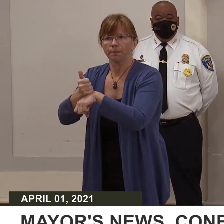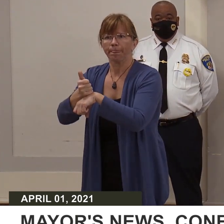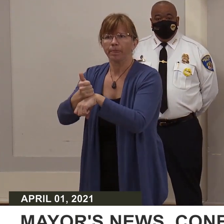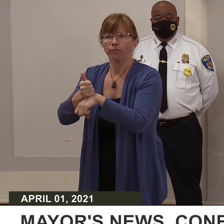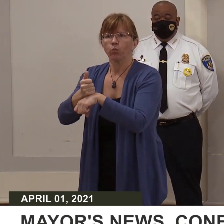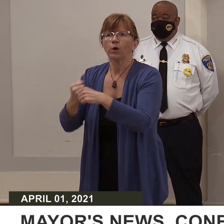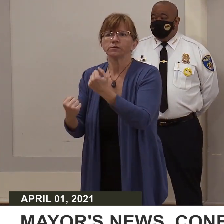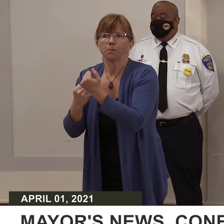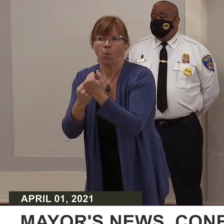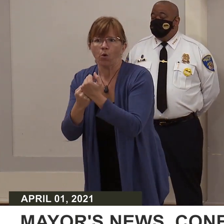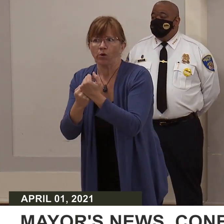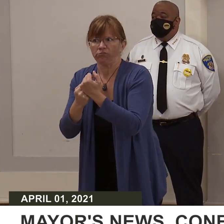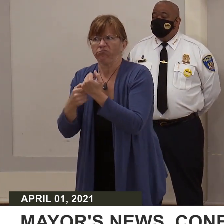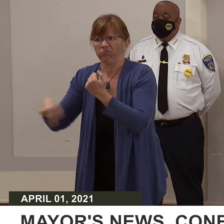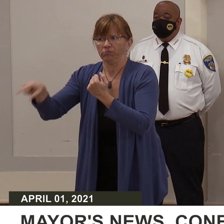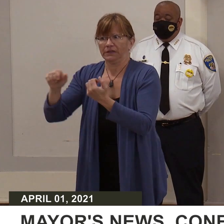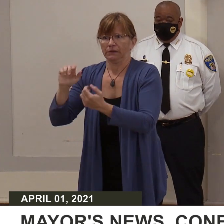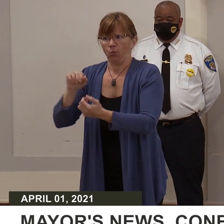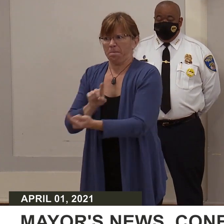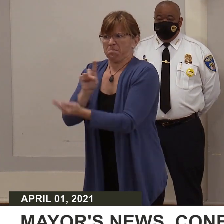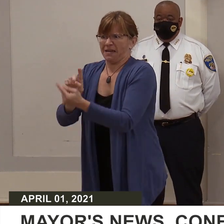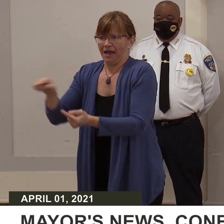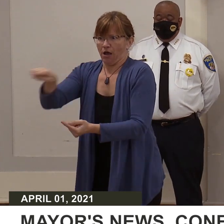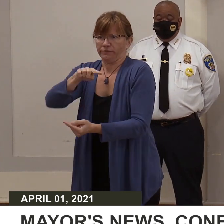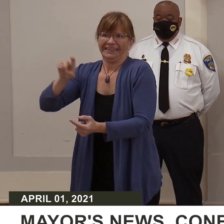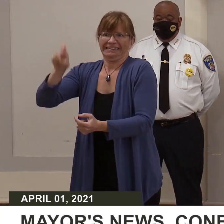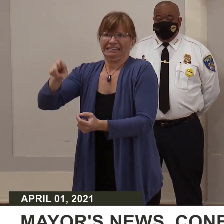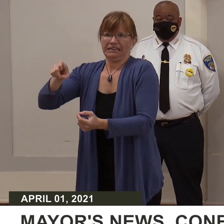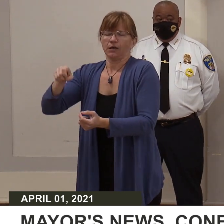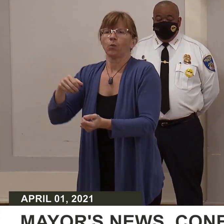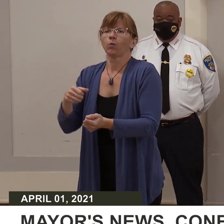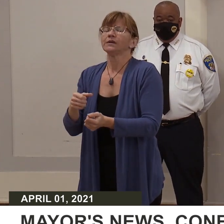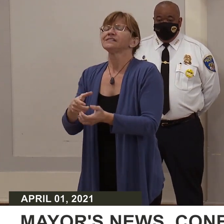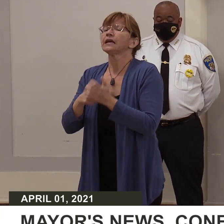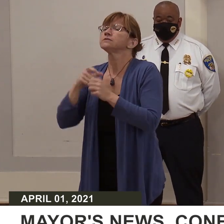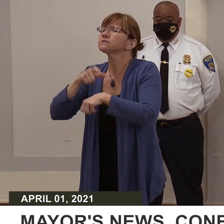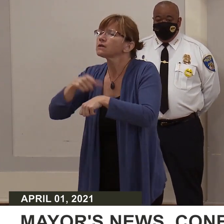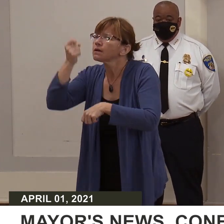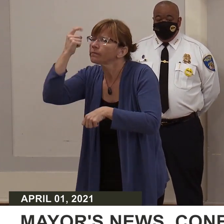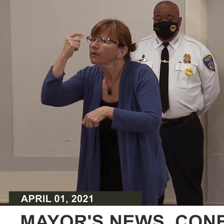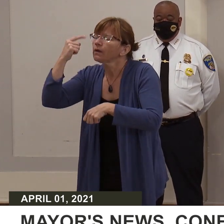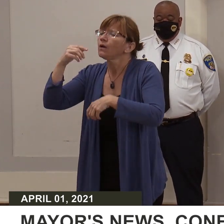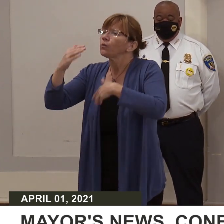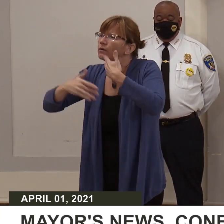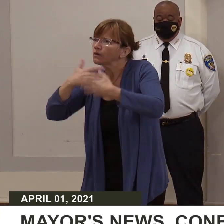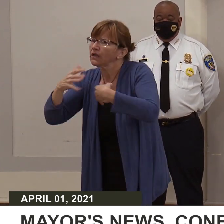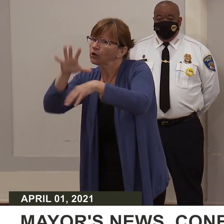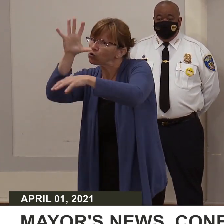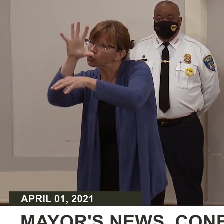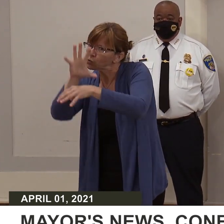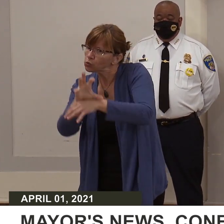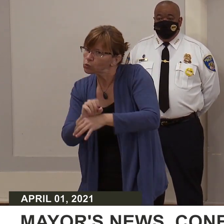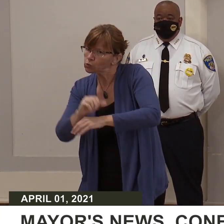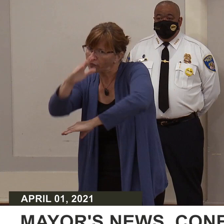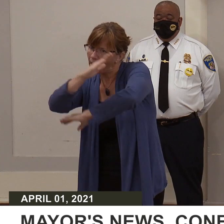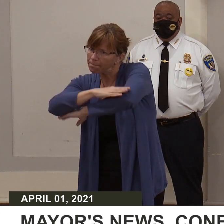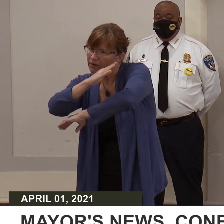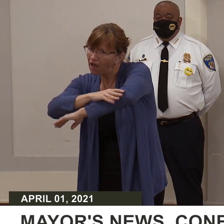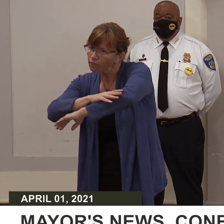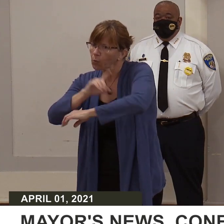so, again, as Mayor Scott mentioned, it takes a little bit of time. We wanted to get on that platform, and we wanted to make sure we had all of the specializations